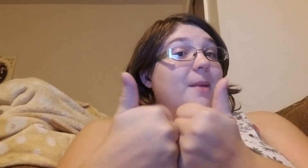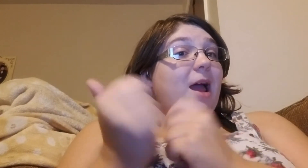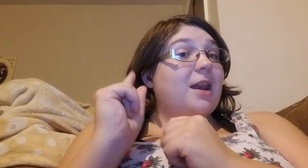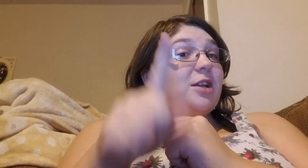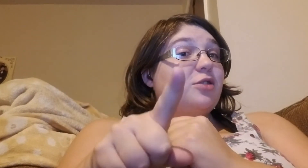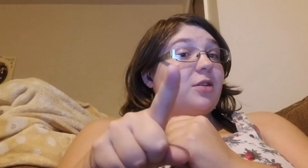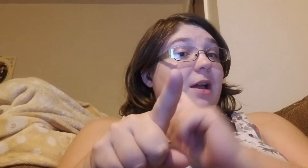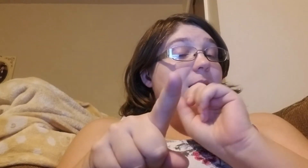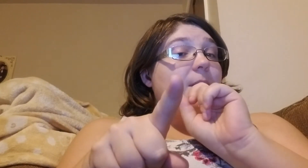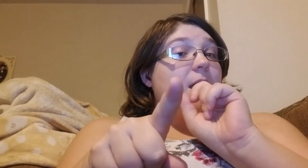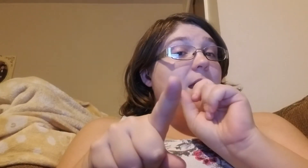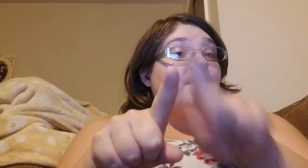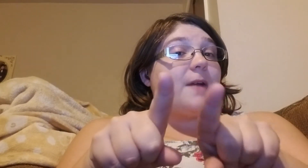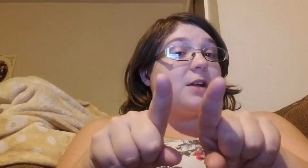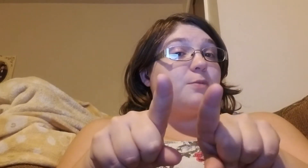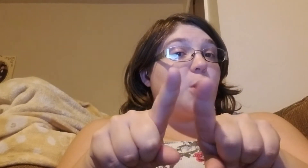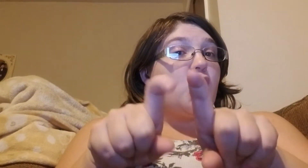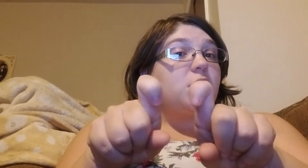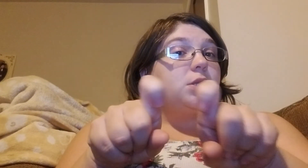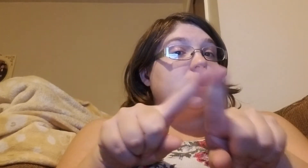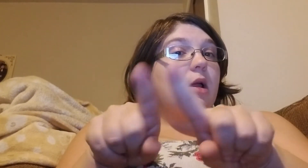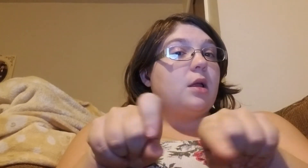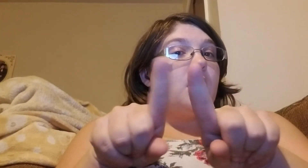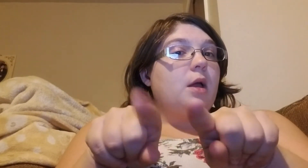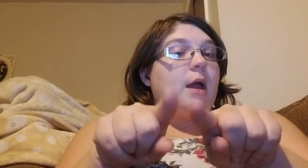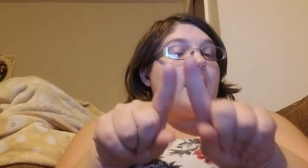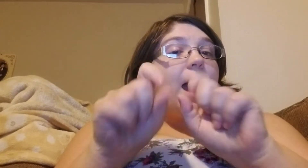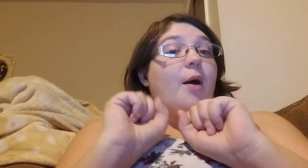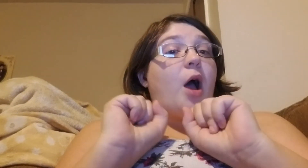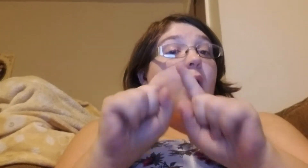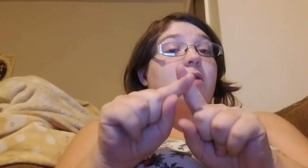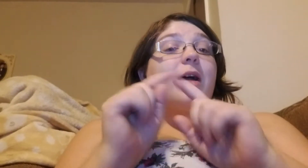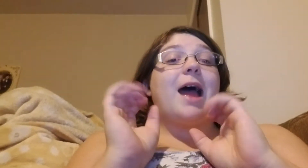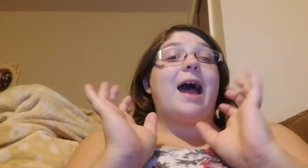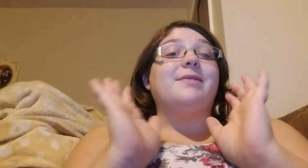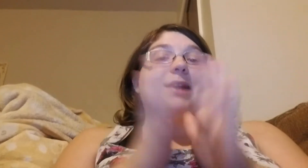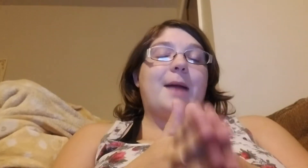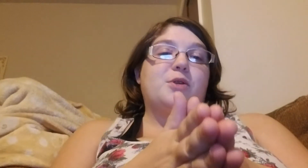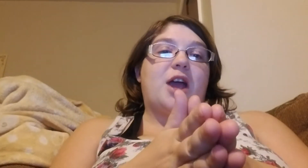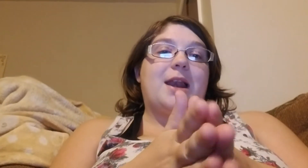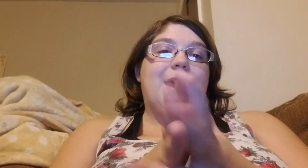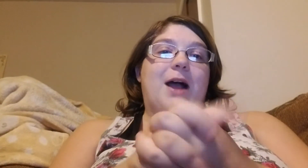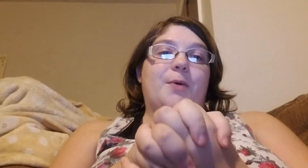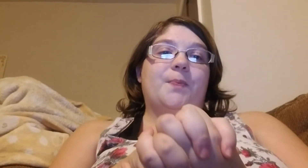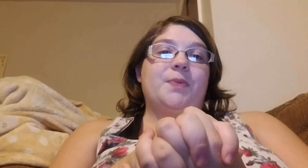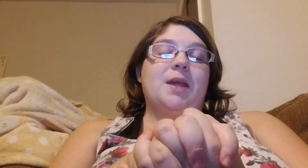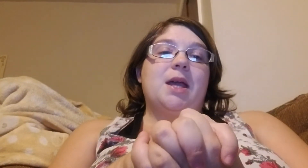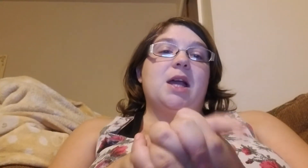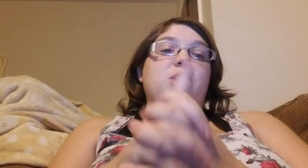on Instagram and Facebook. And now I also have Snapchat now. So